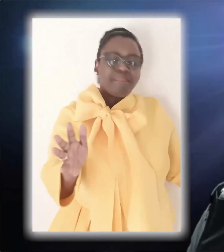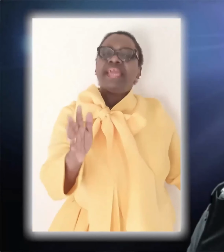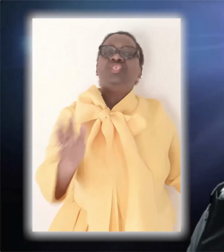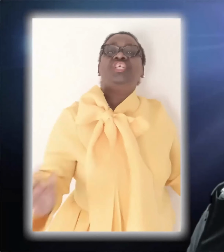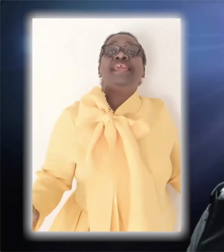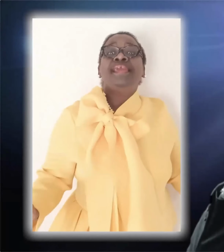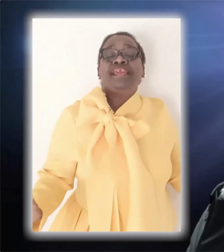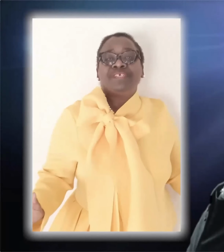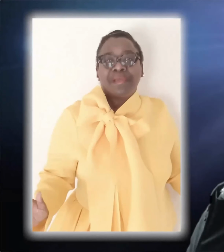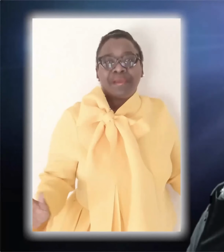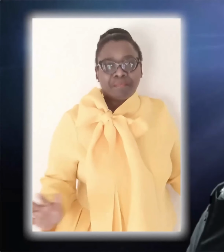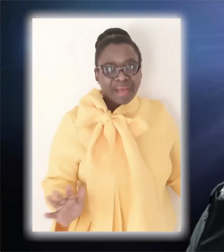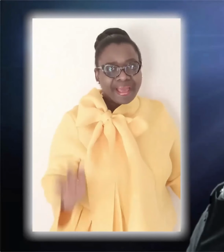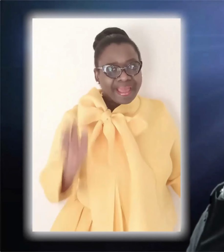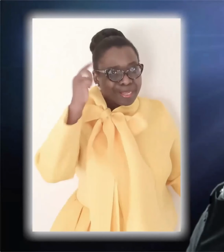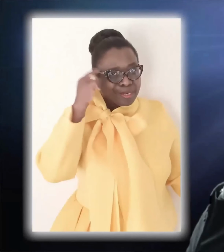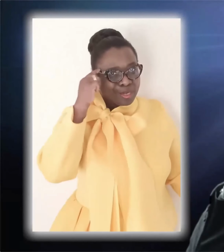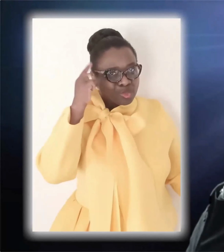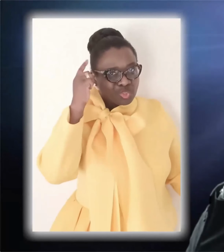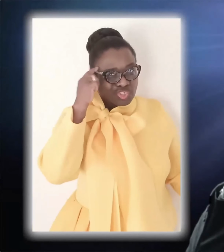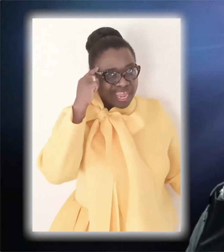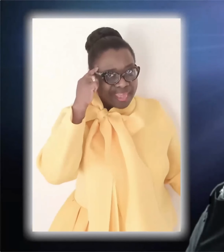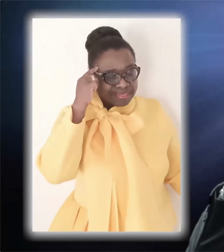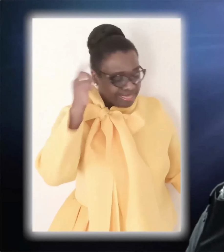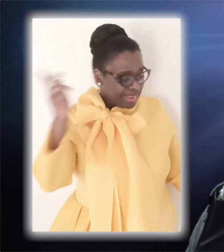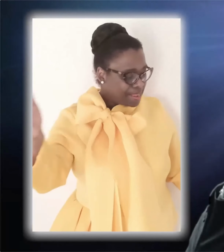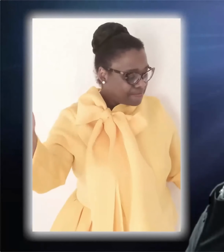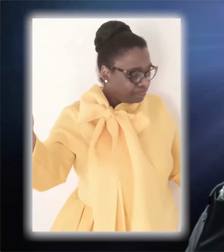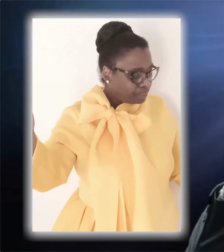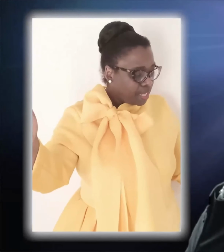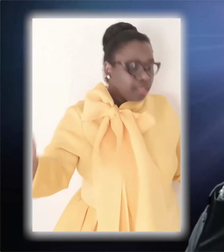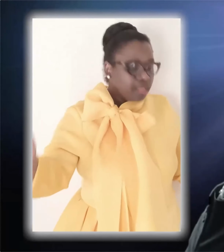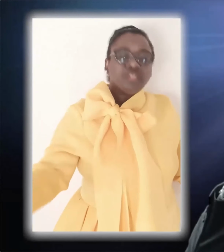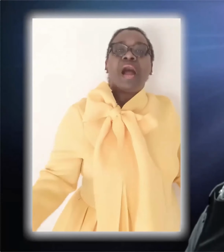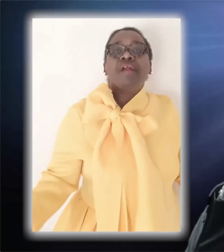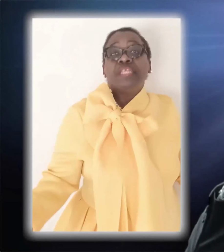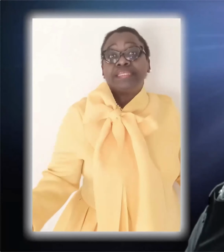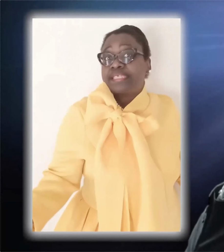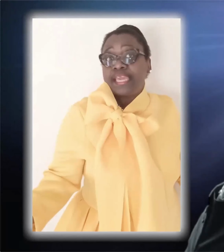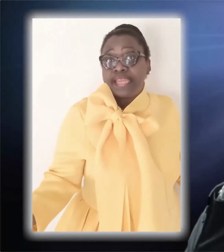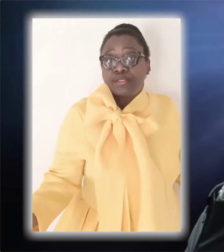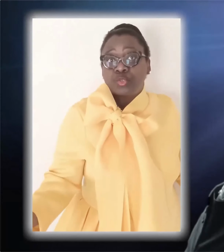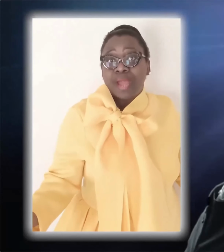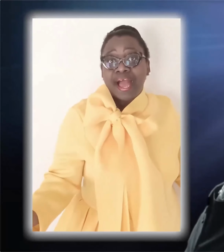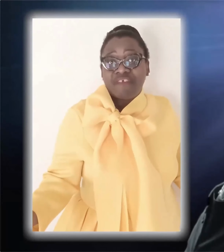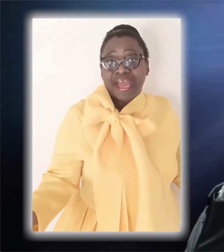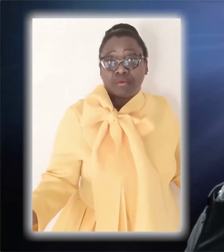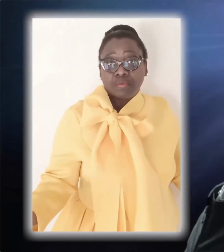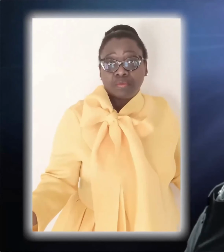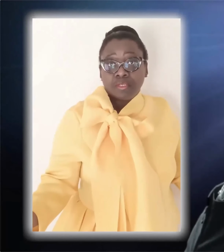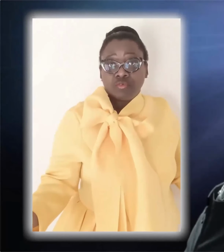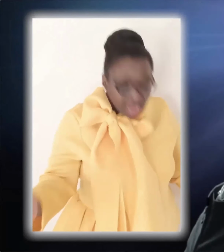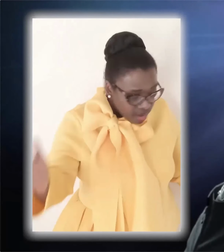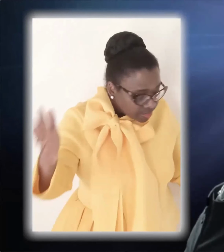only be achieved by understanding. Darkness cannot drive